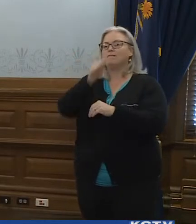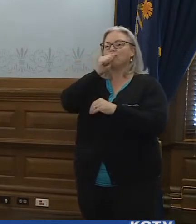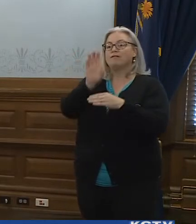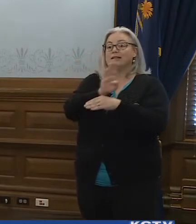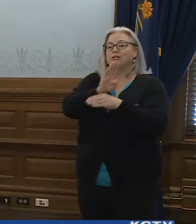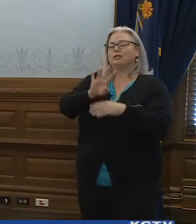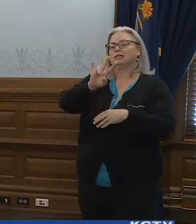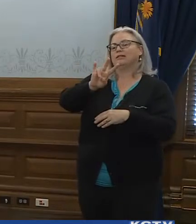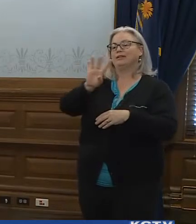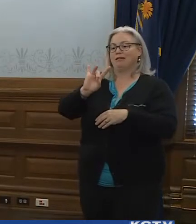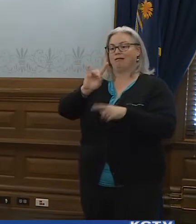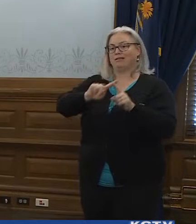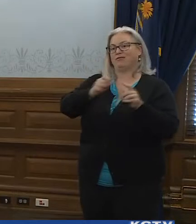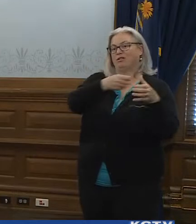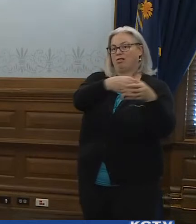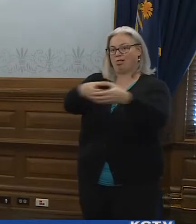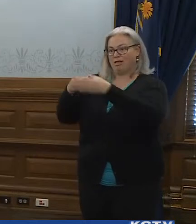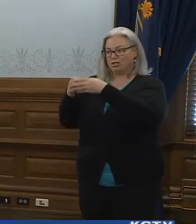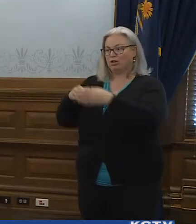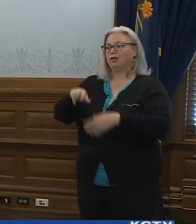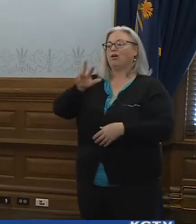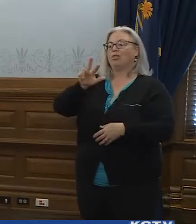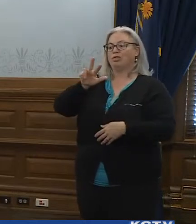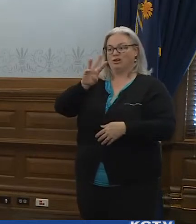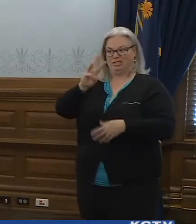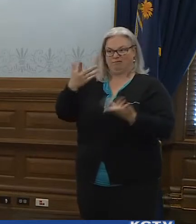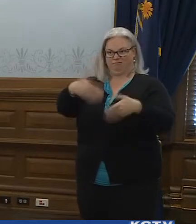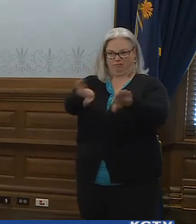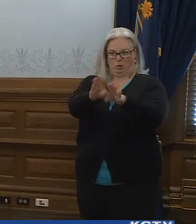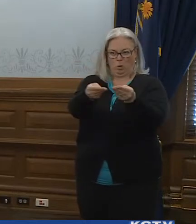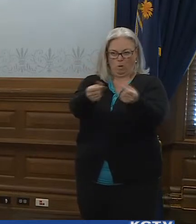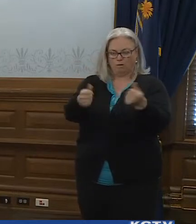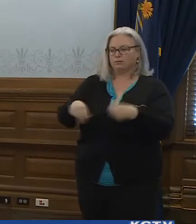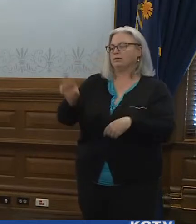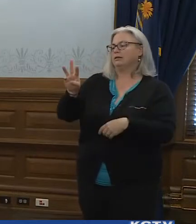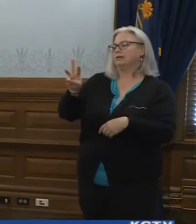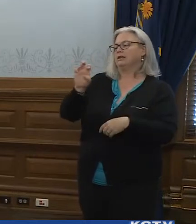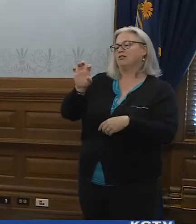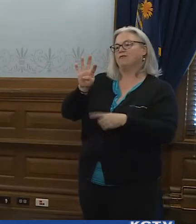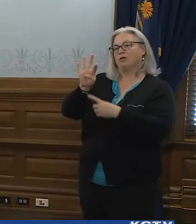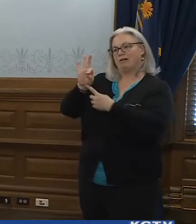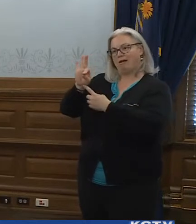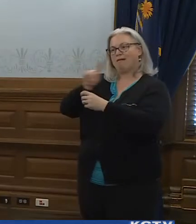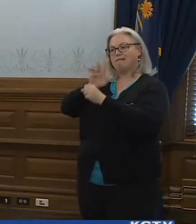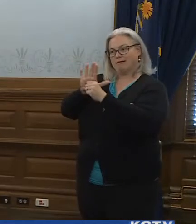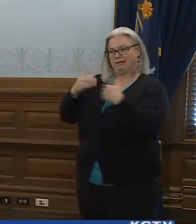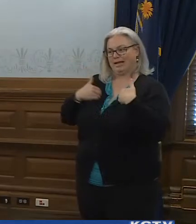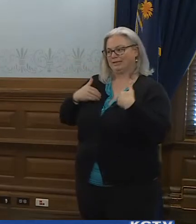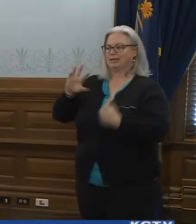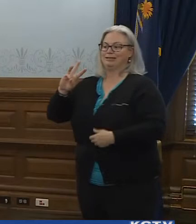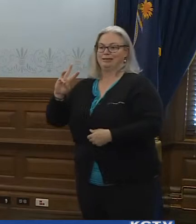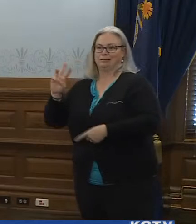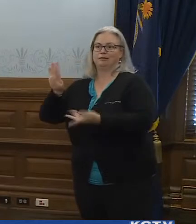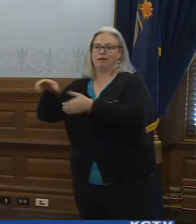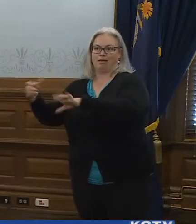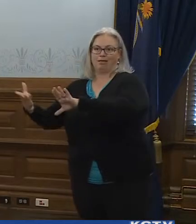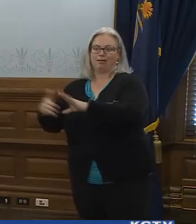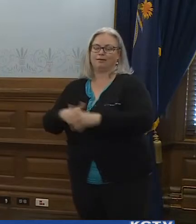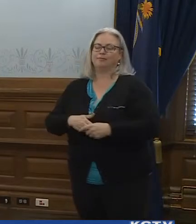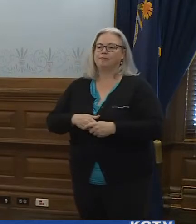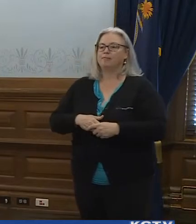industries, 78 clusters, 36 of which are closed with 649 cases and 6 deaths.